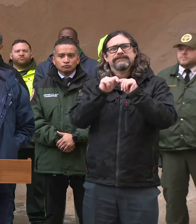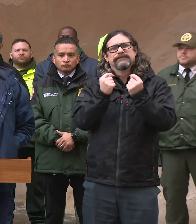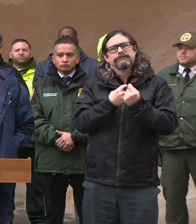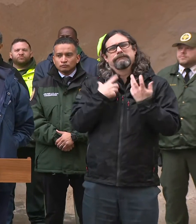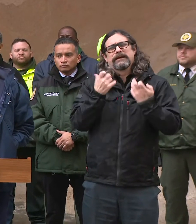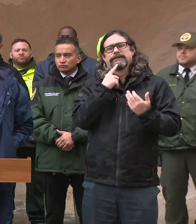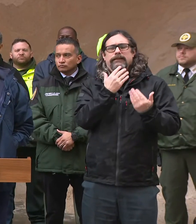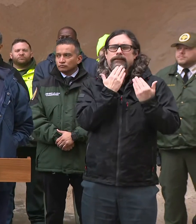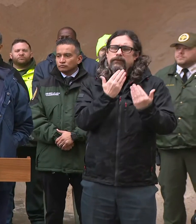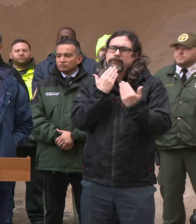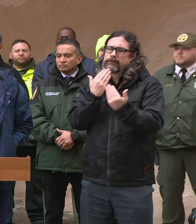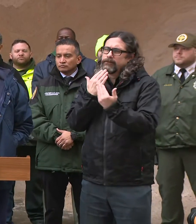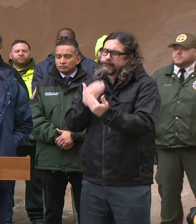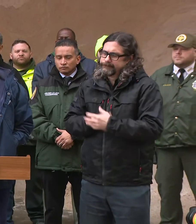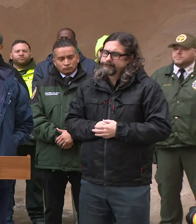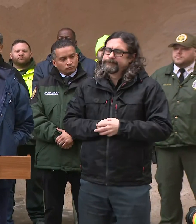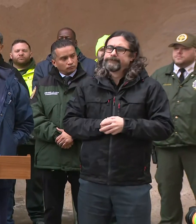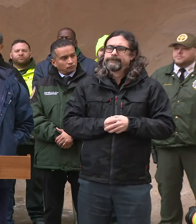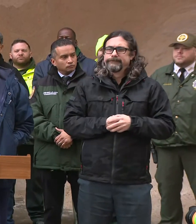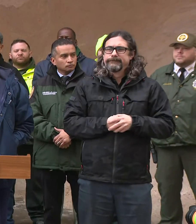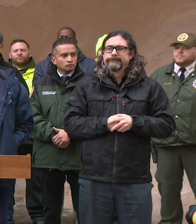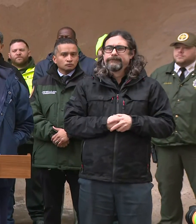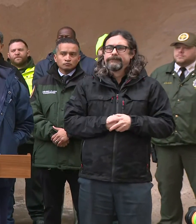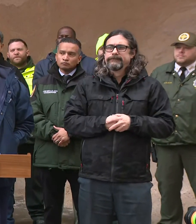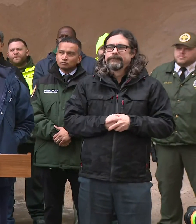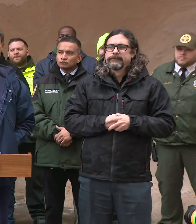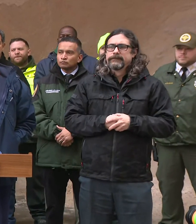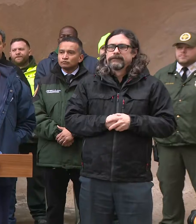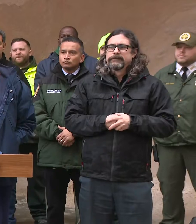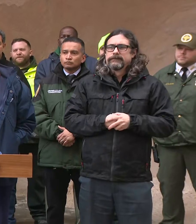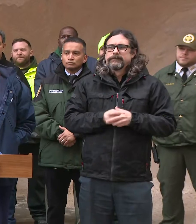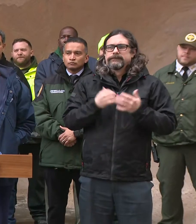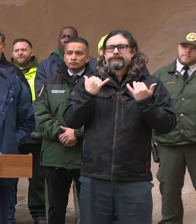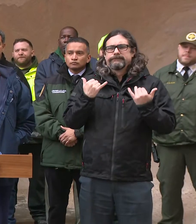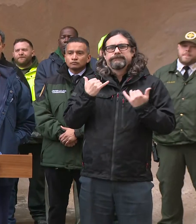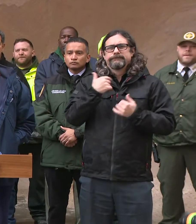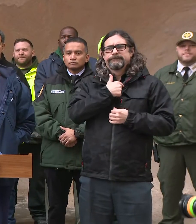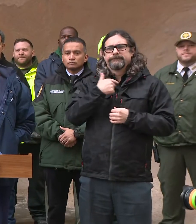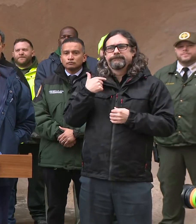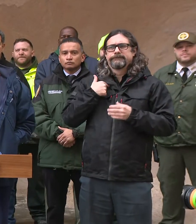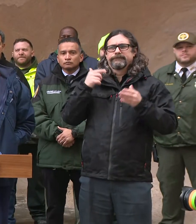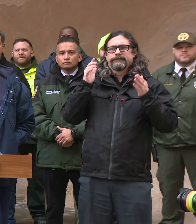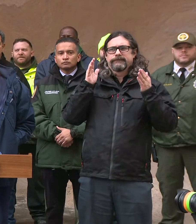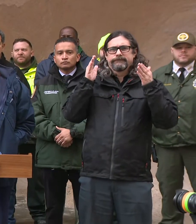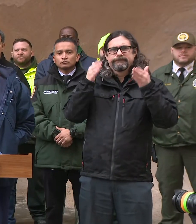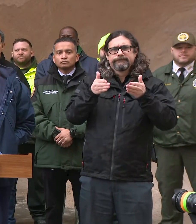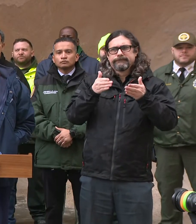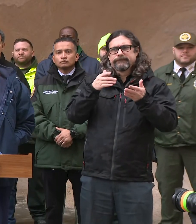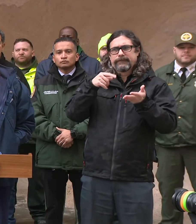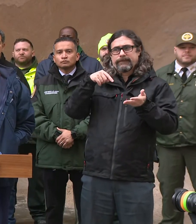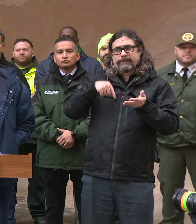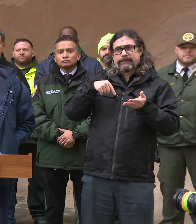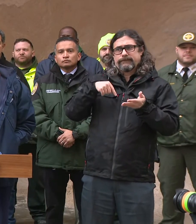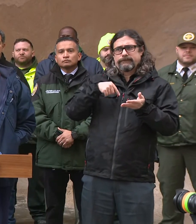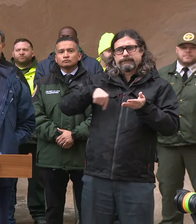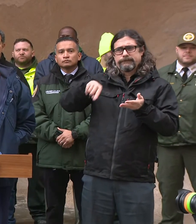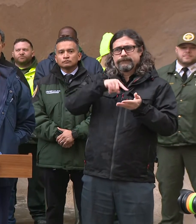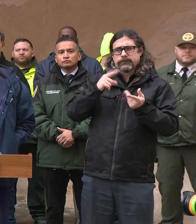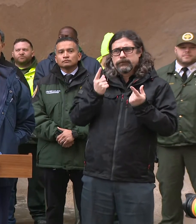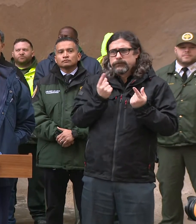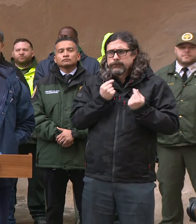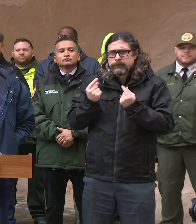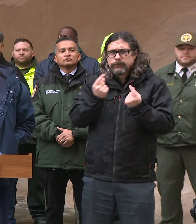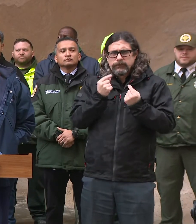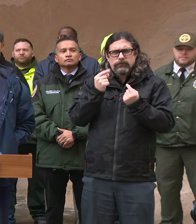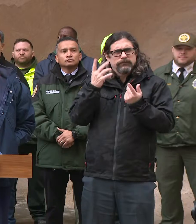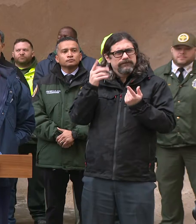how the focus of this administration is how our agencies coordinate